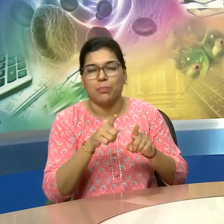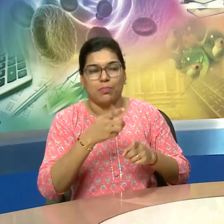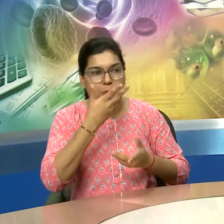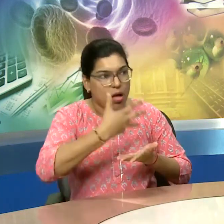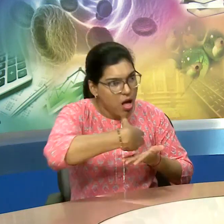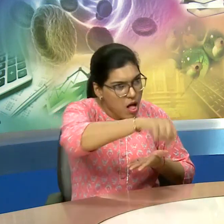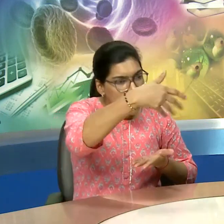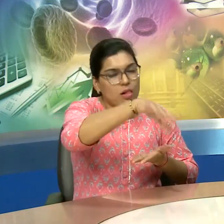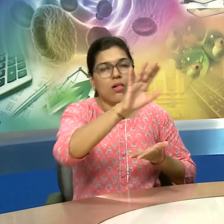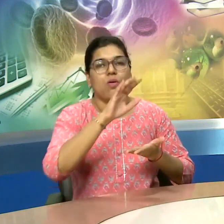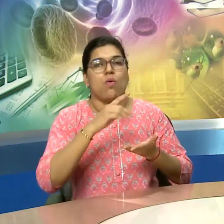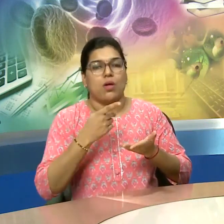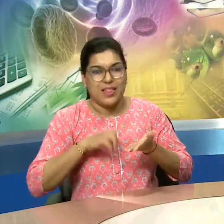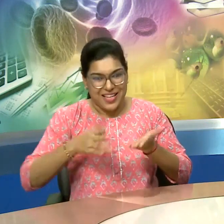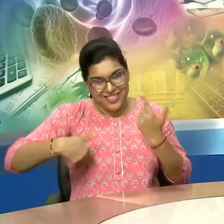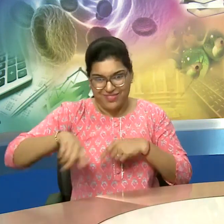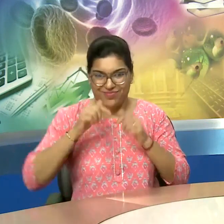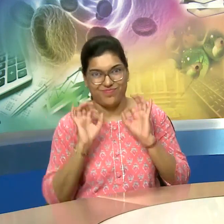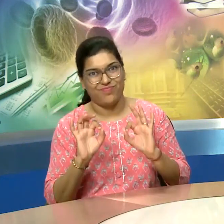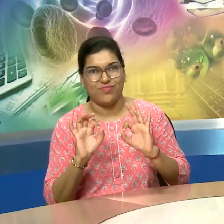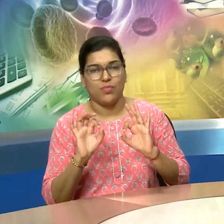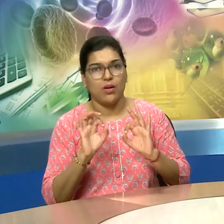then that is perceived to be